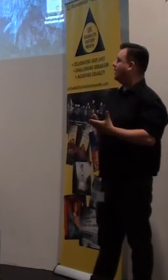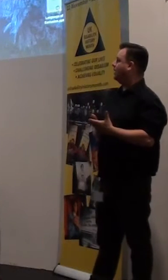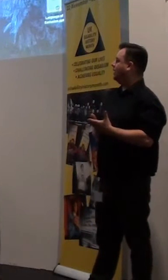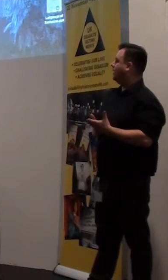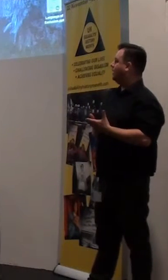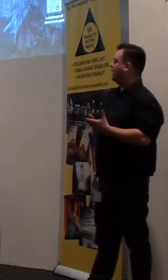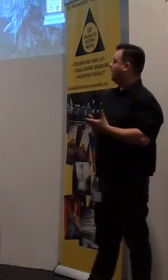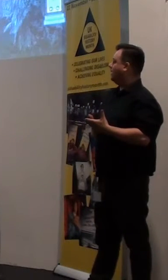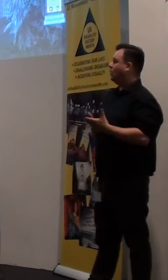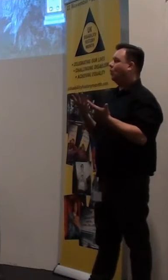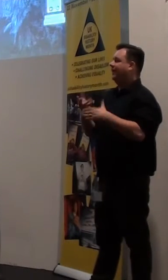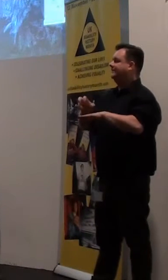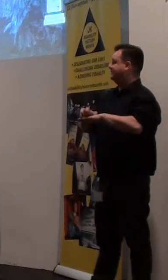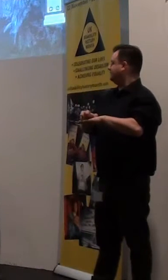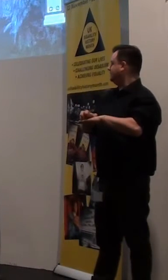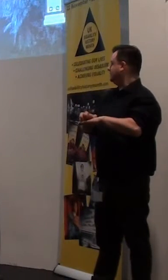Where's he going to sit?